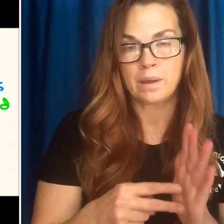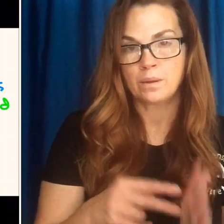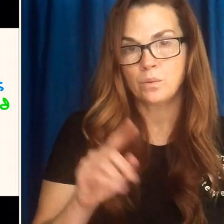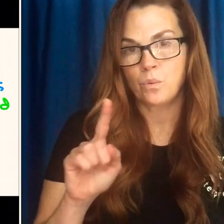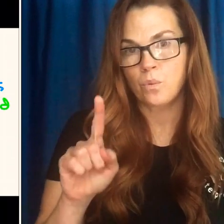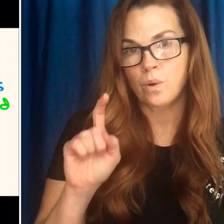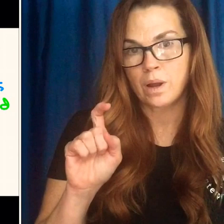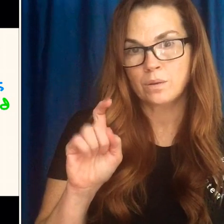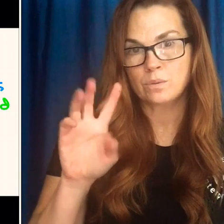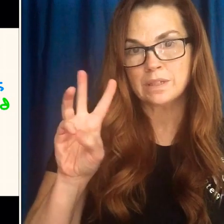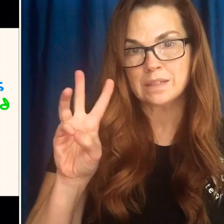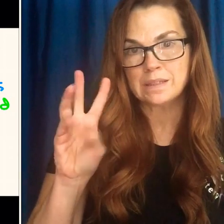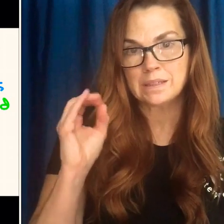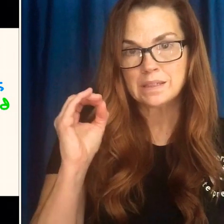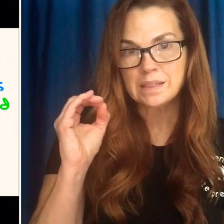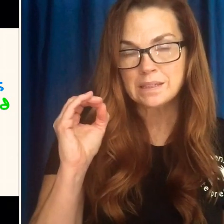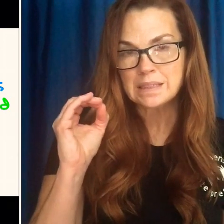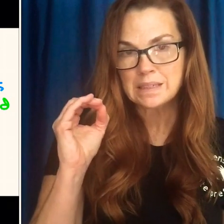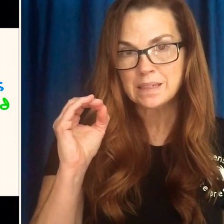160